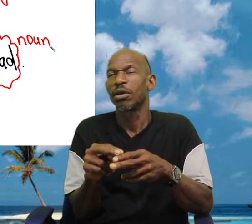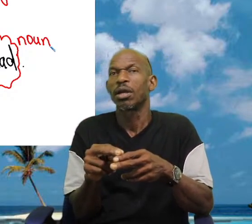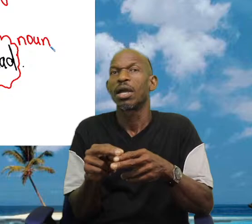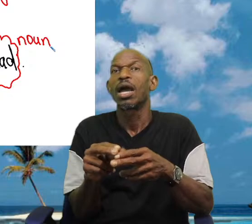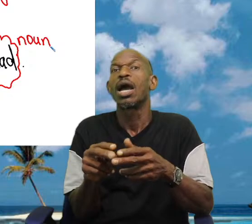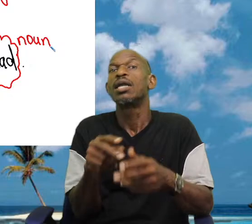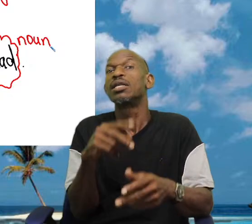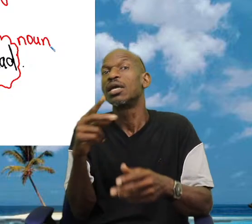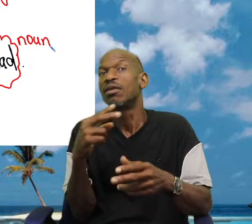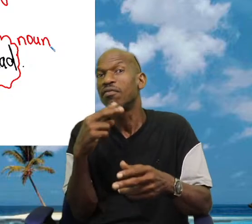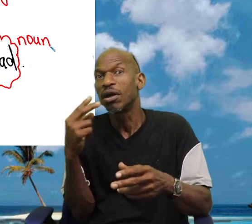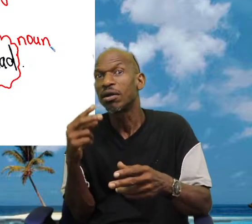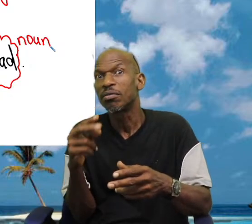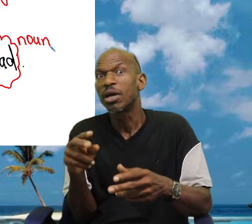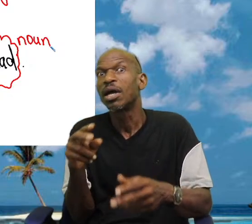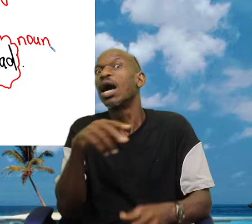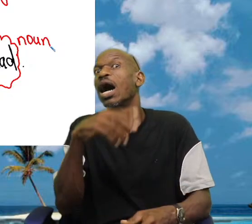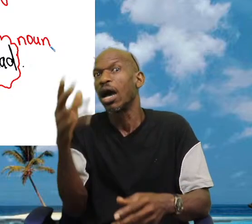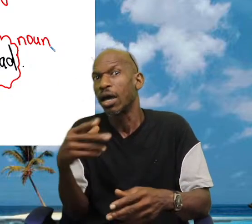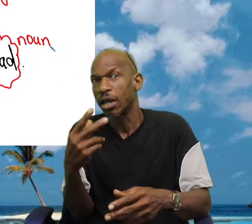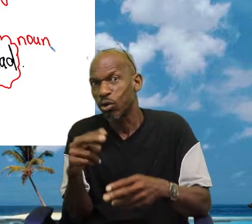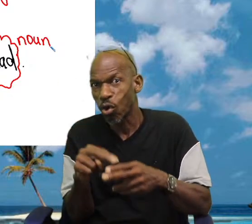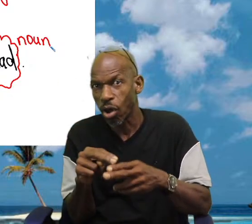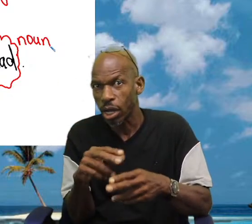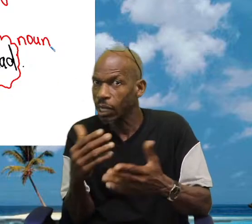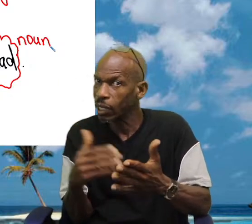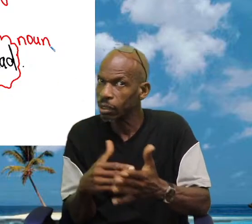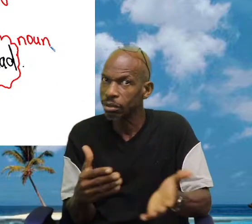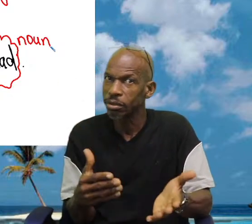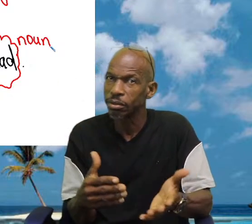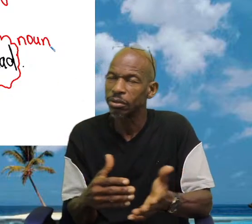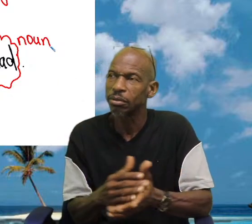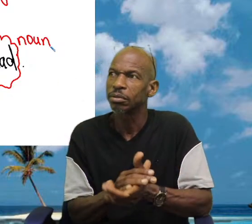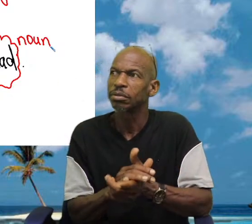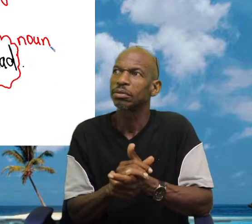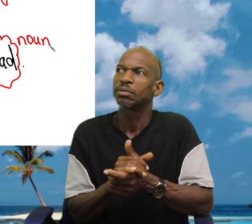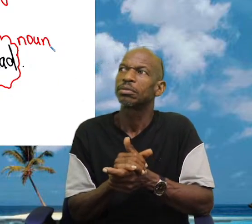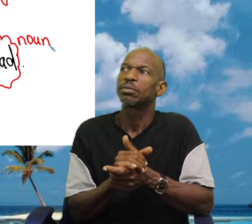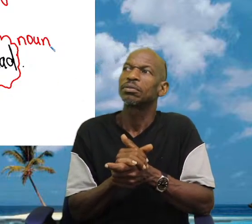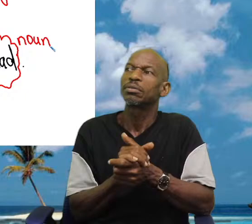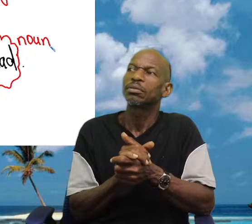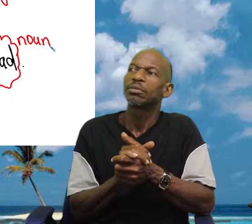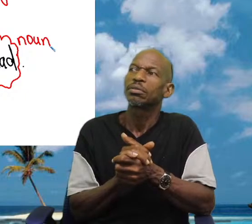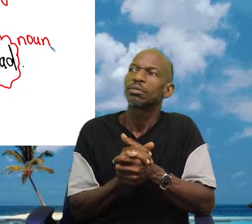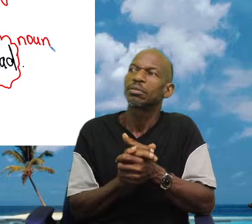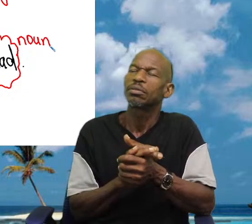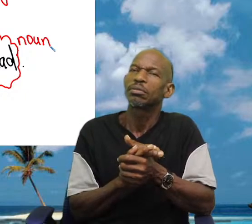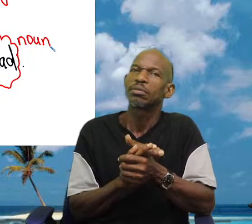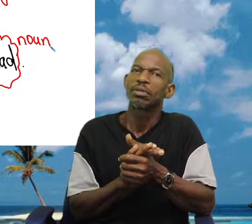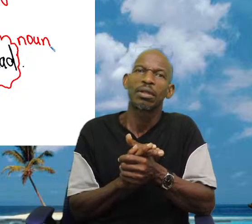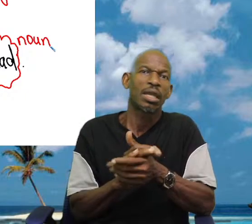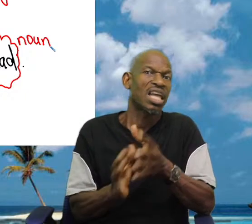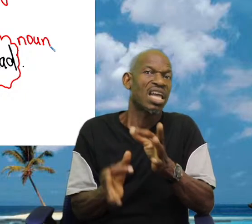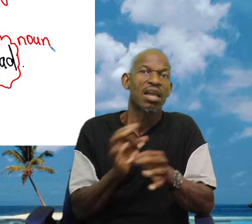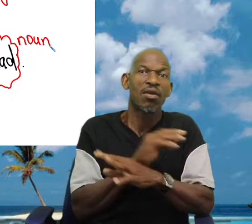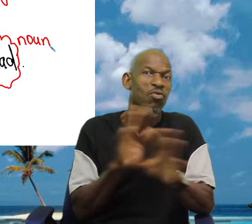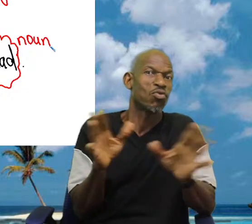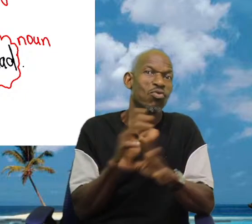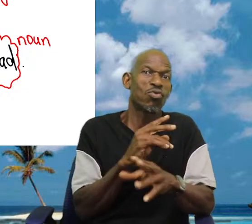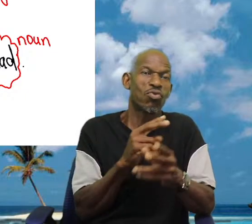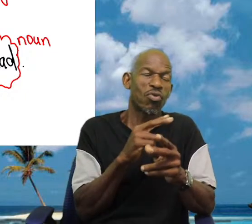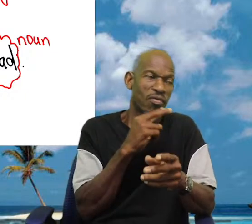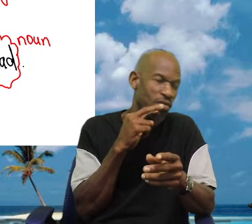But afterwards, in order to complete my sentence, I must have a verb. If I don't have a verb,